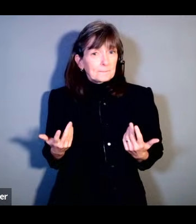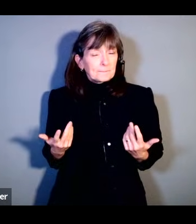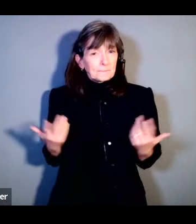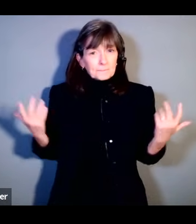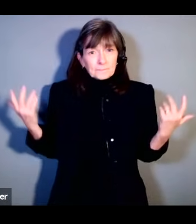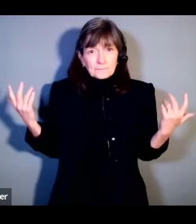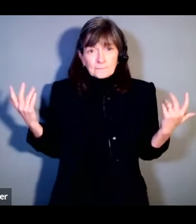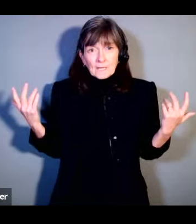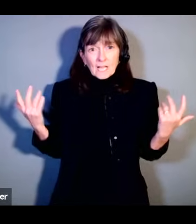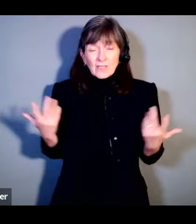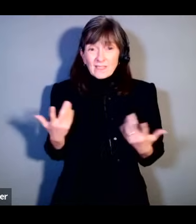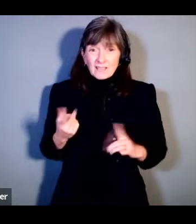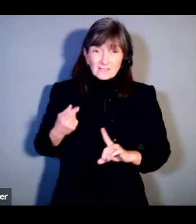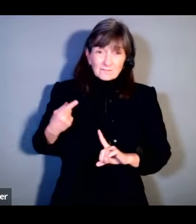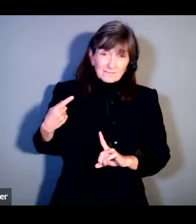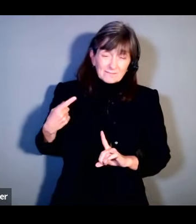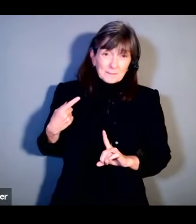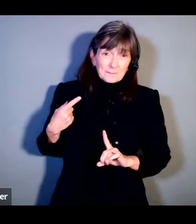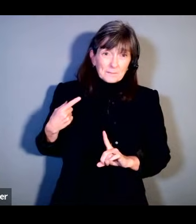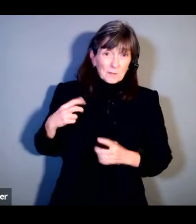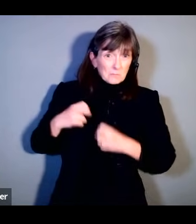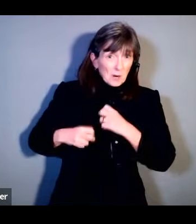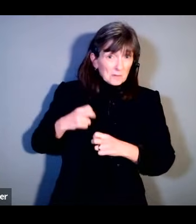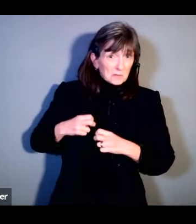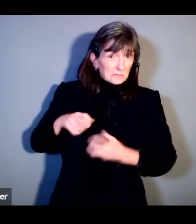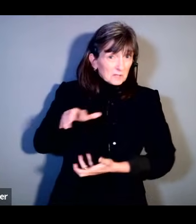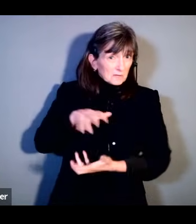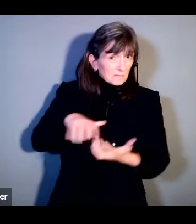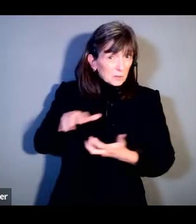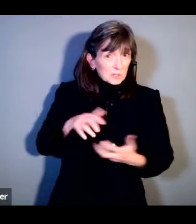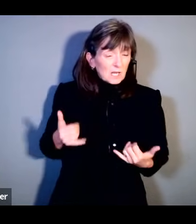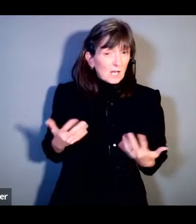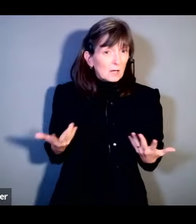distinct or the specific issues that are being